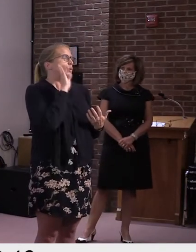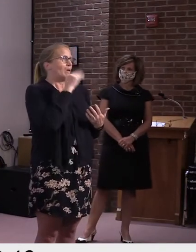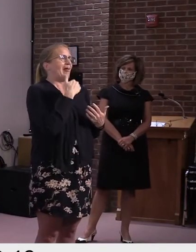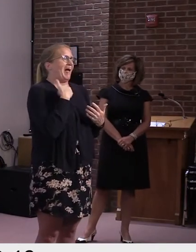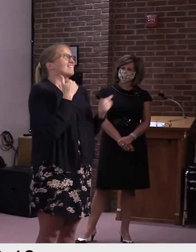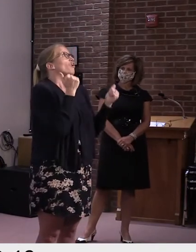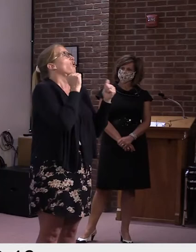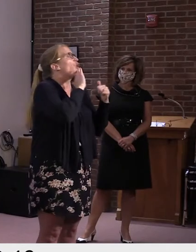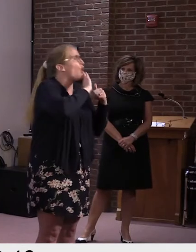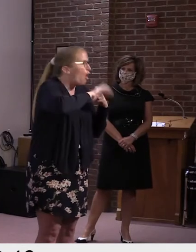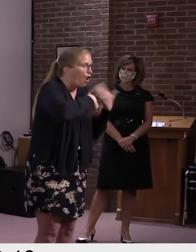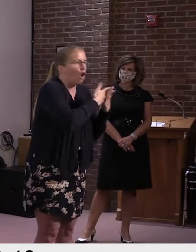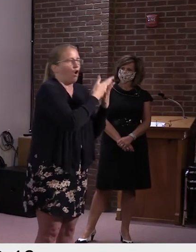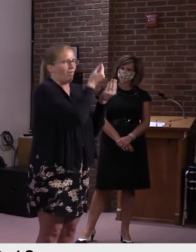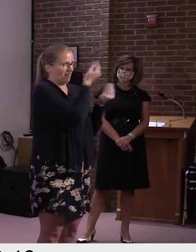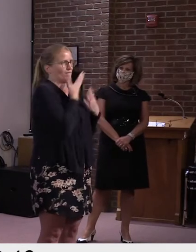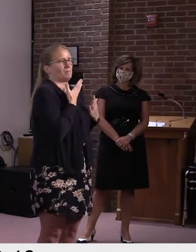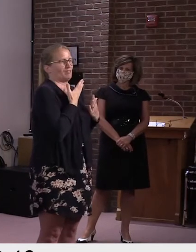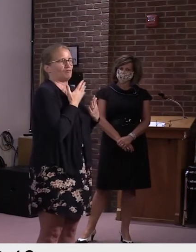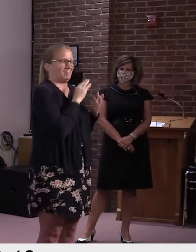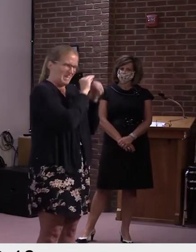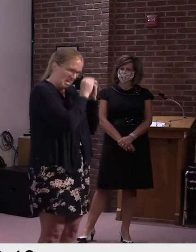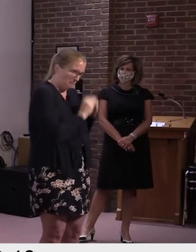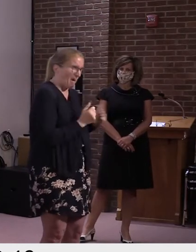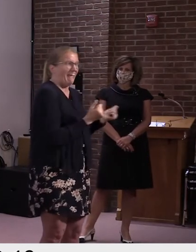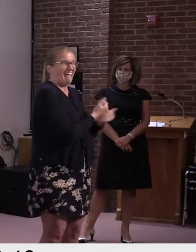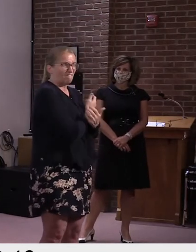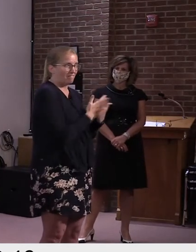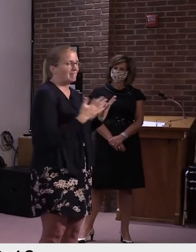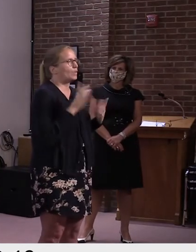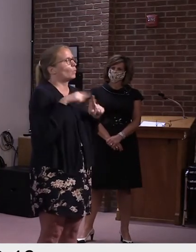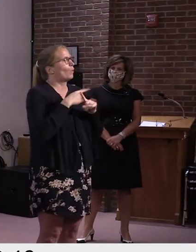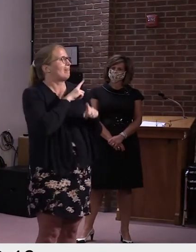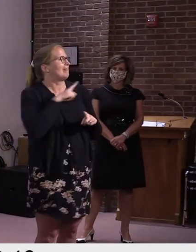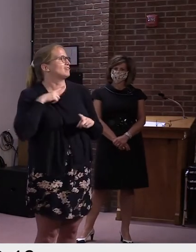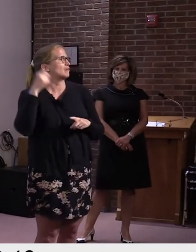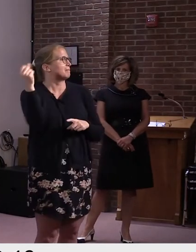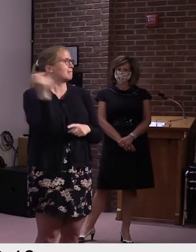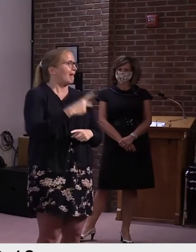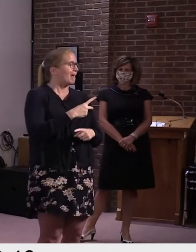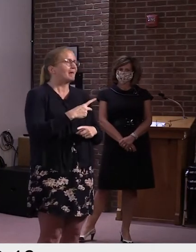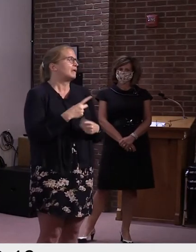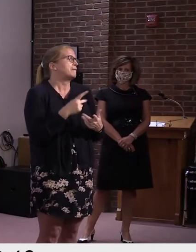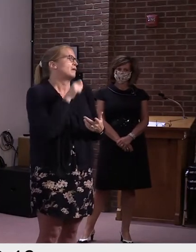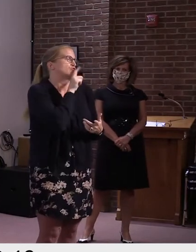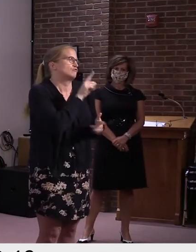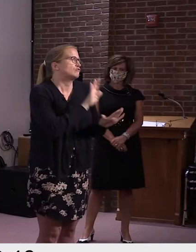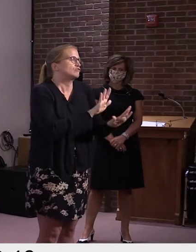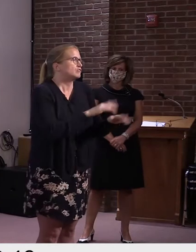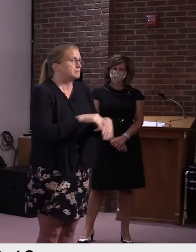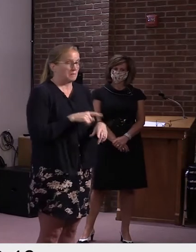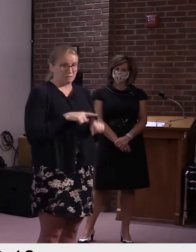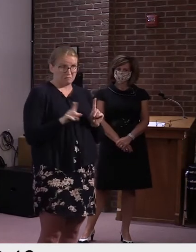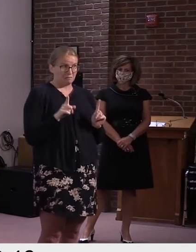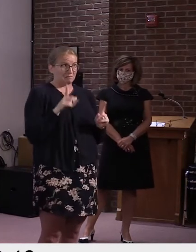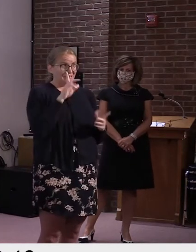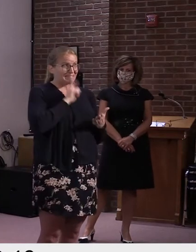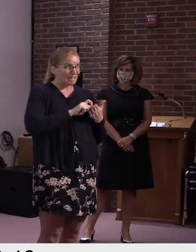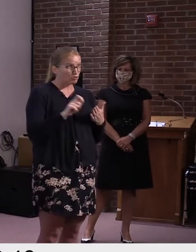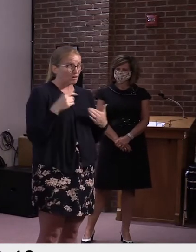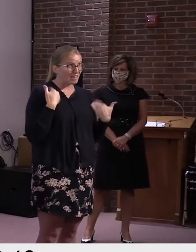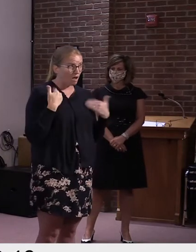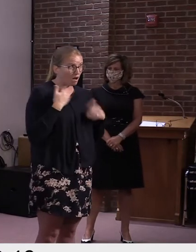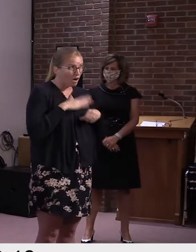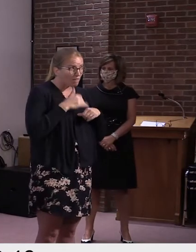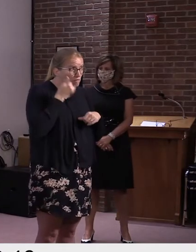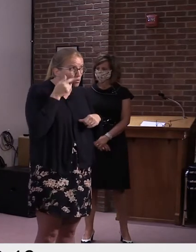but maybe Secretary Young is on the line and could comment on that. Yes, I am, Governor. Thank